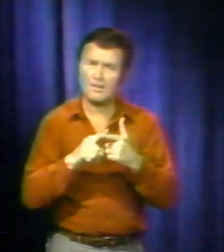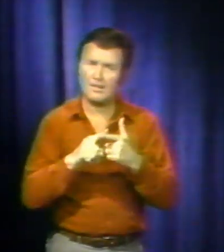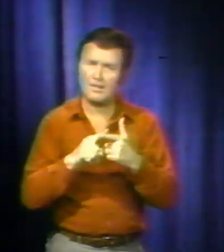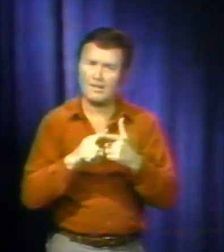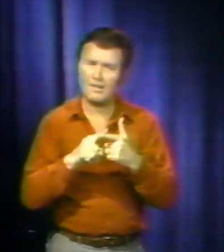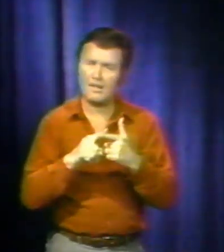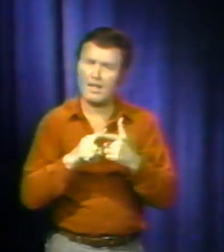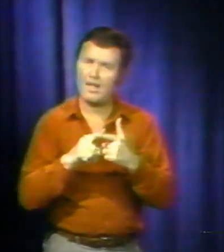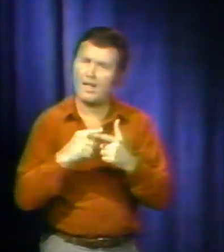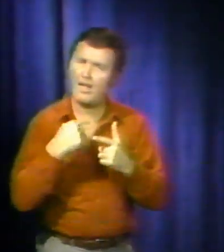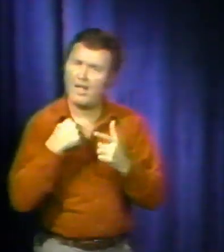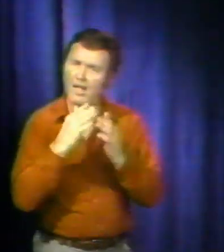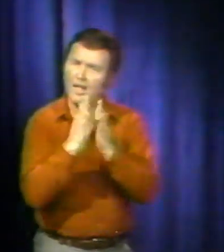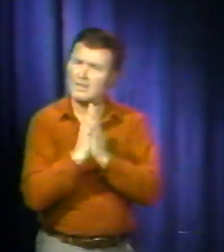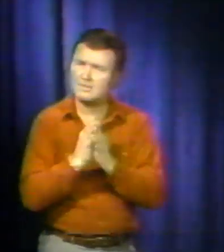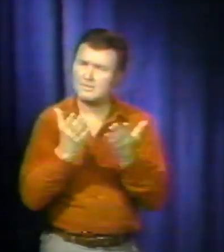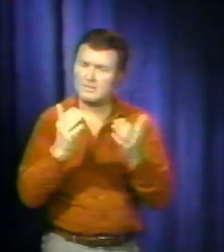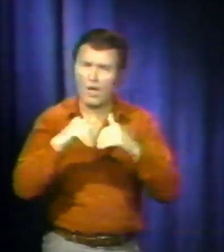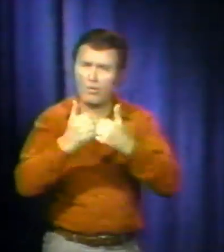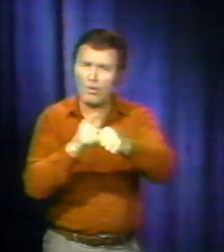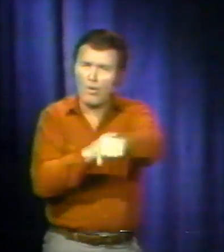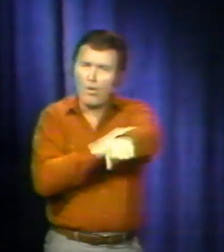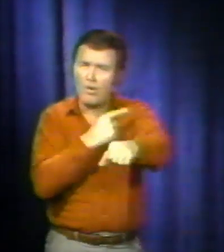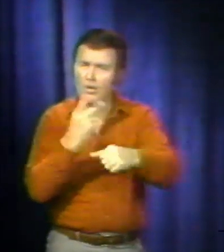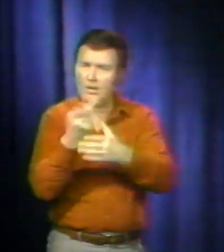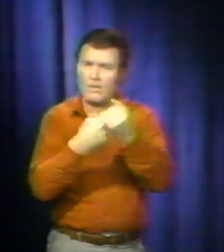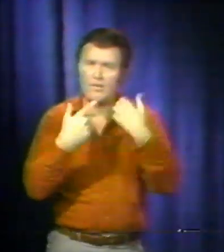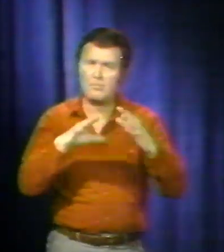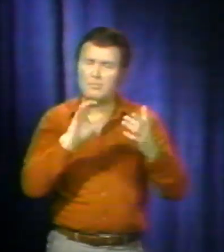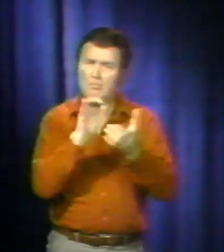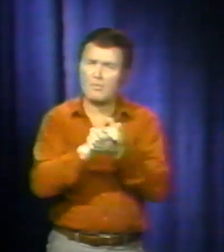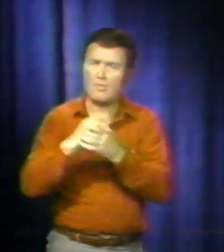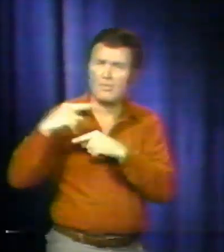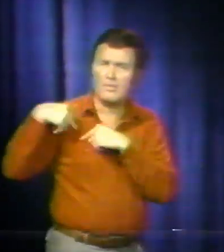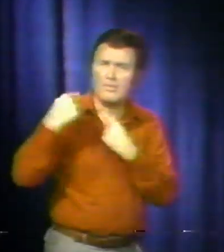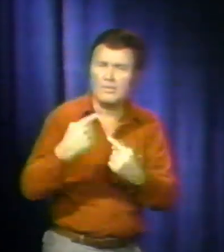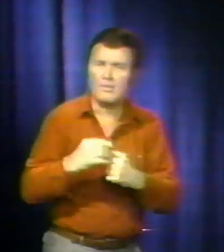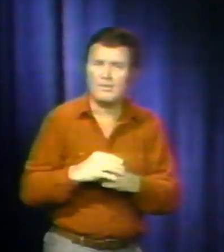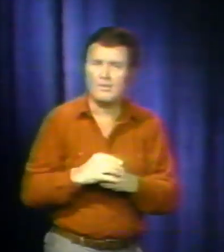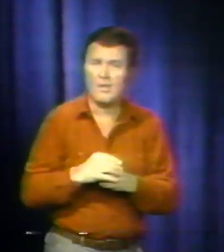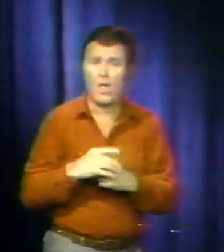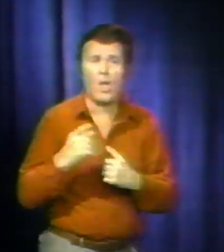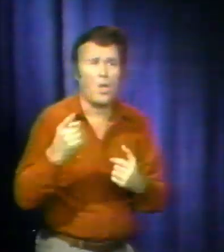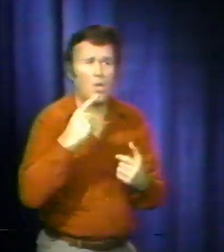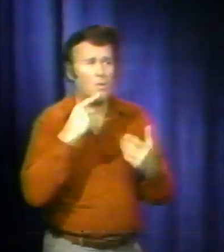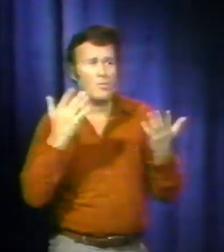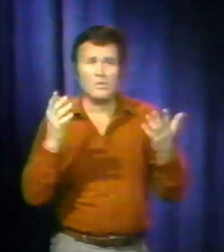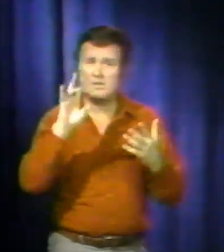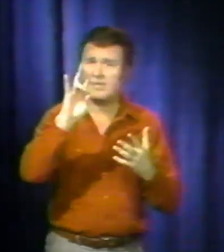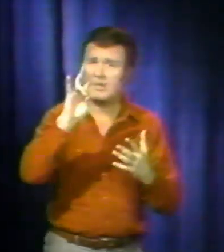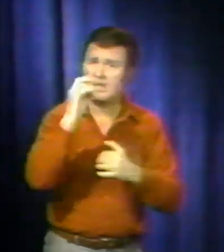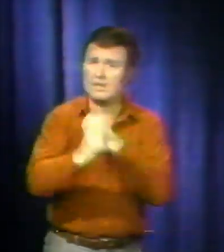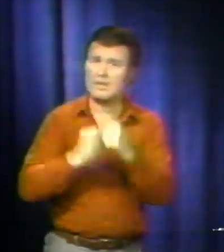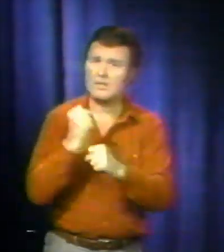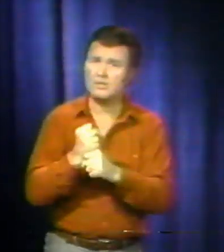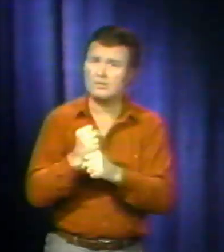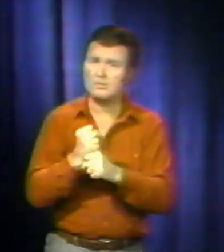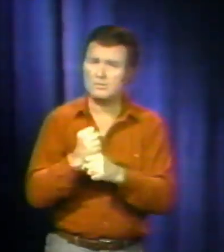Then I asked them, "How long have you both been married?" "Oh," they replied, 7